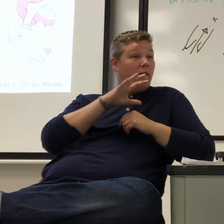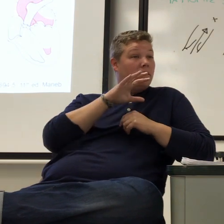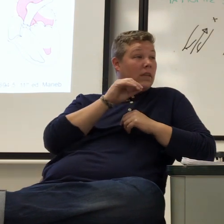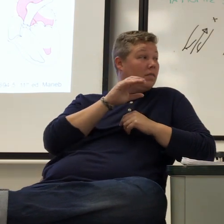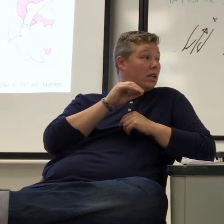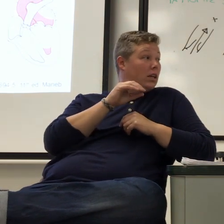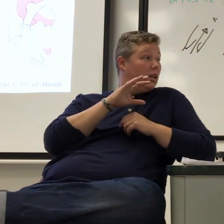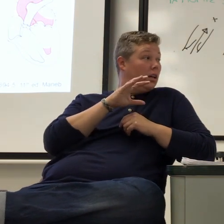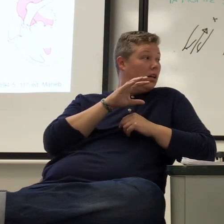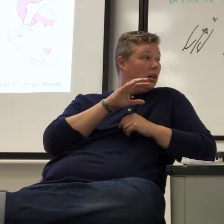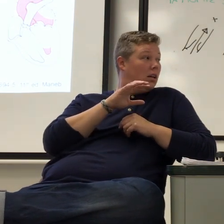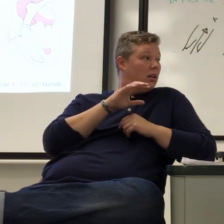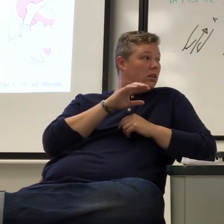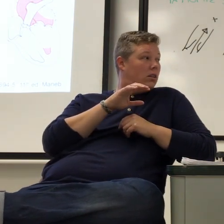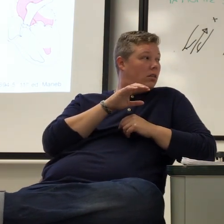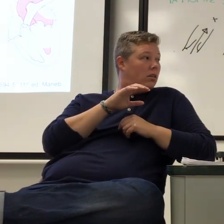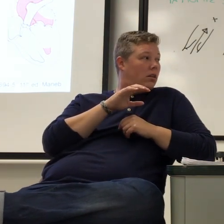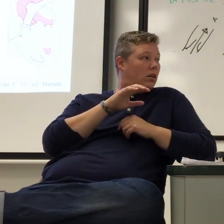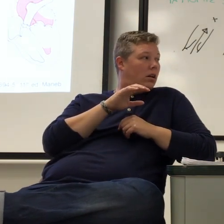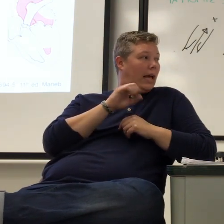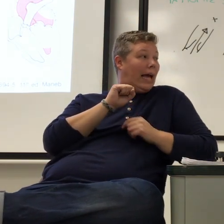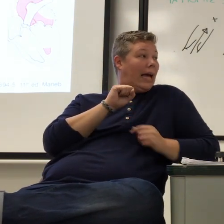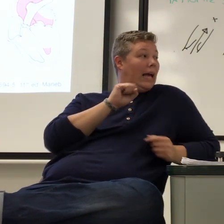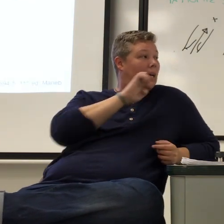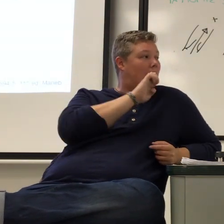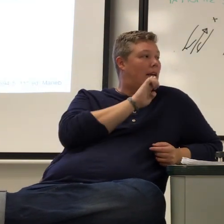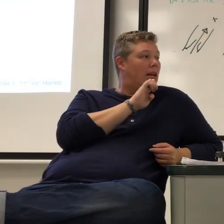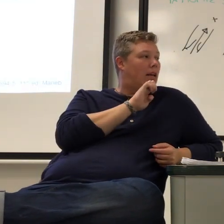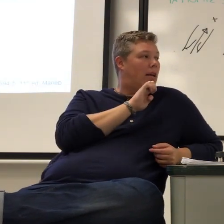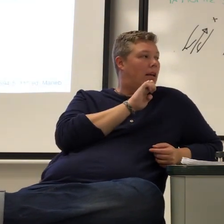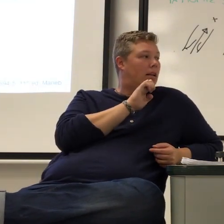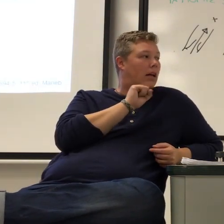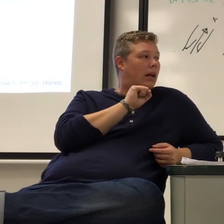drops all the way until you can start filling again.